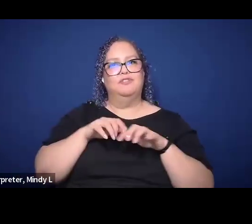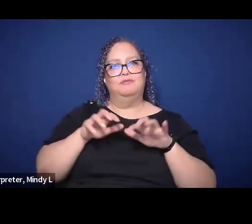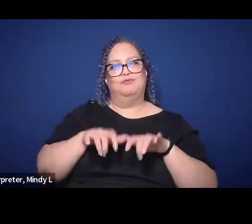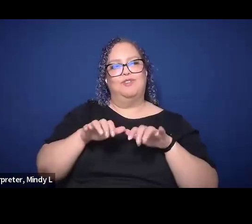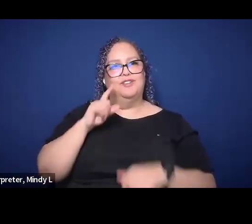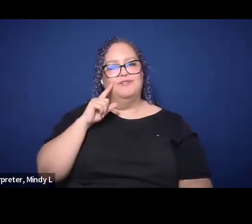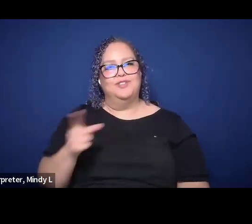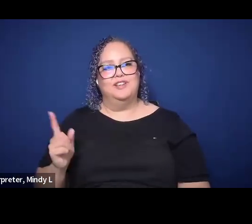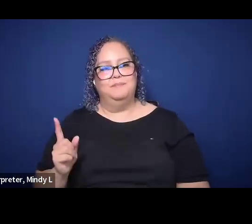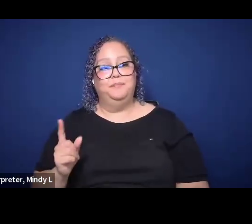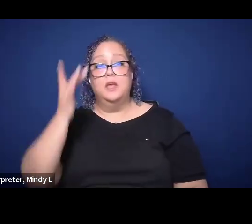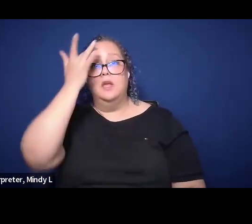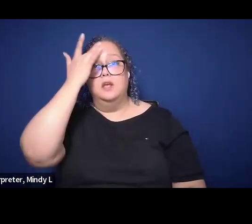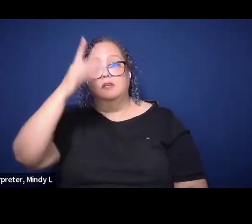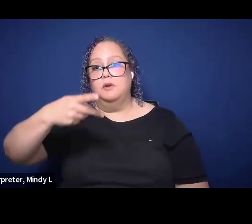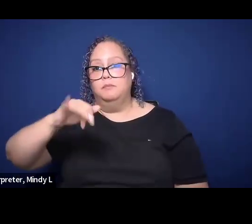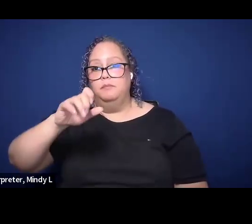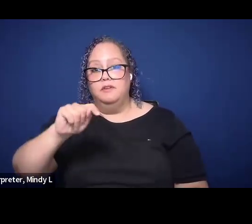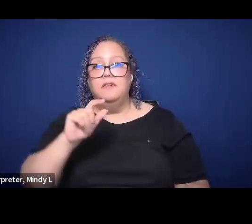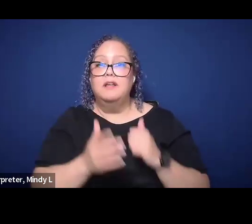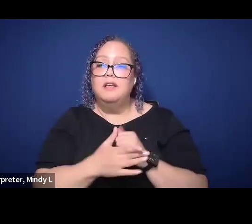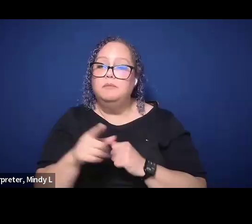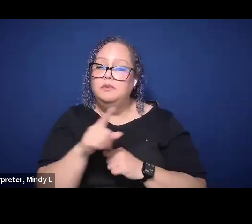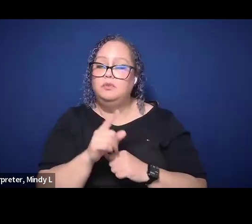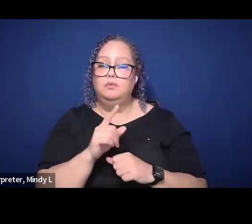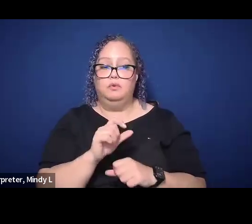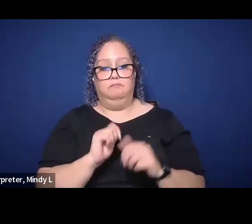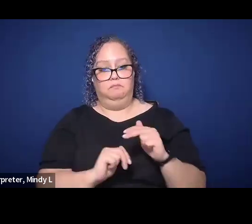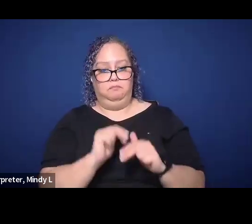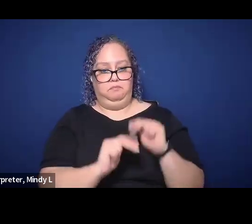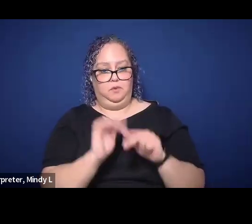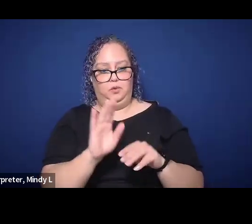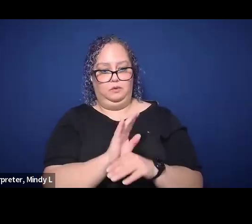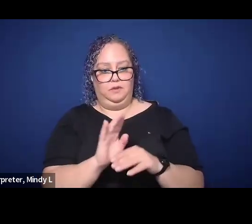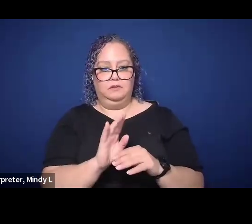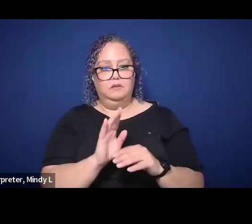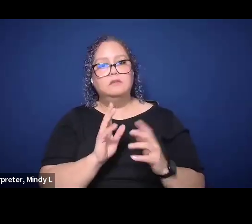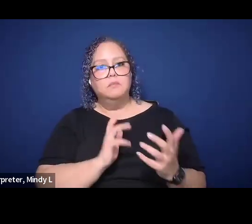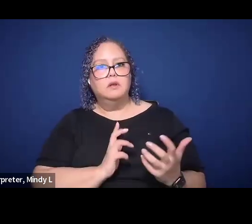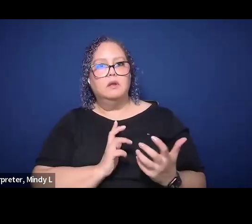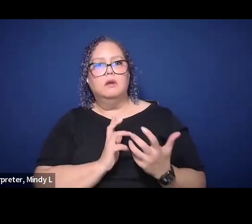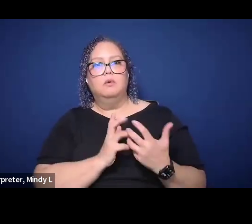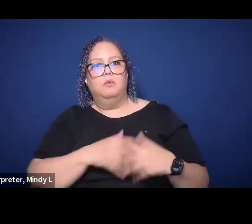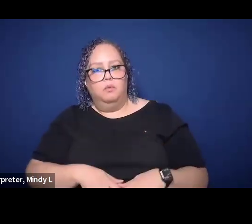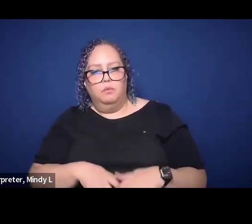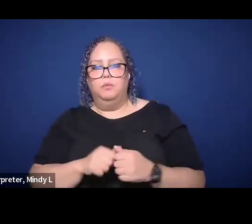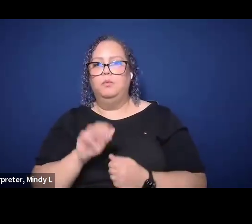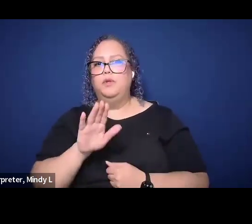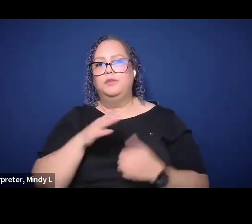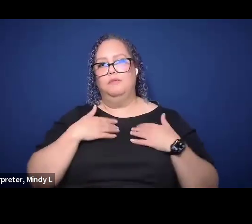let you build a business that works with your body and your life. So use your resources wisely.